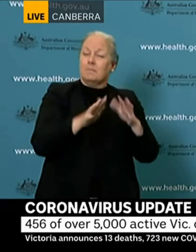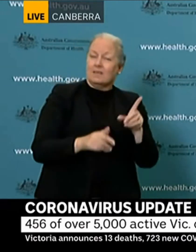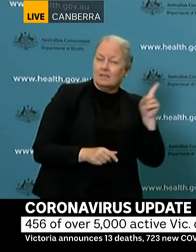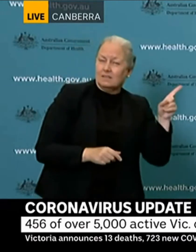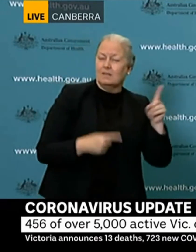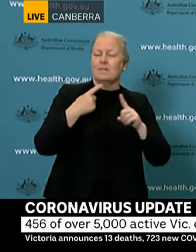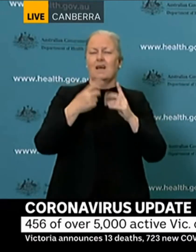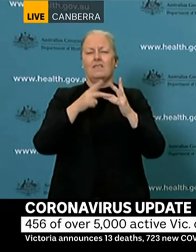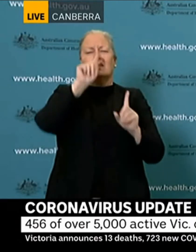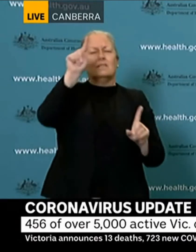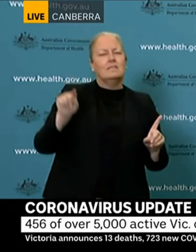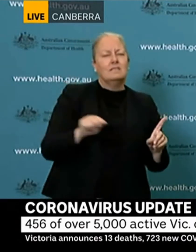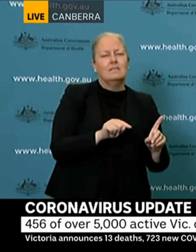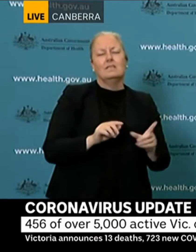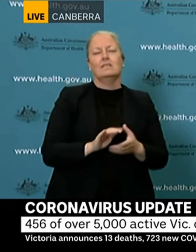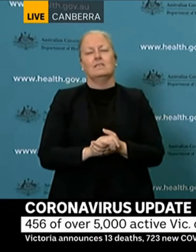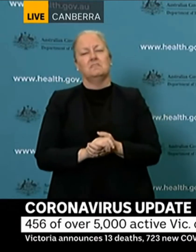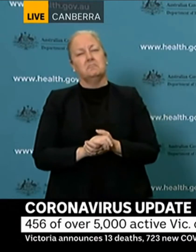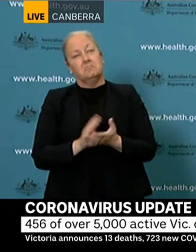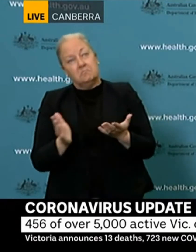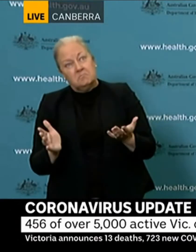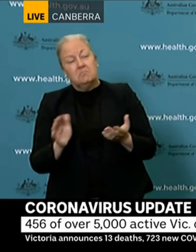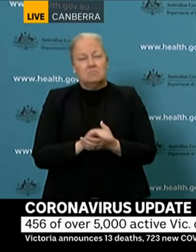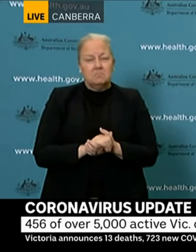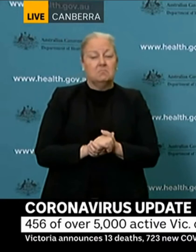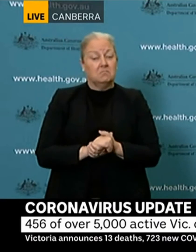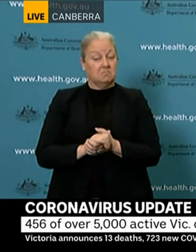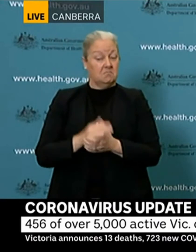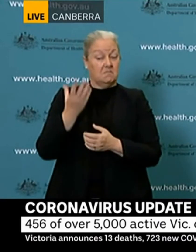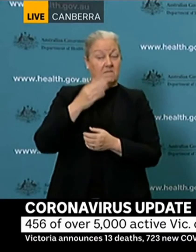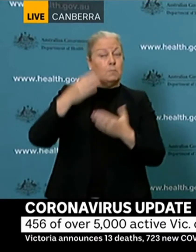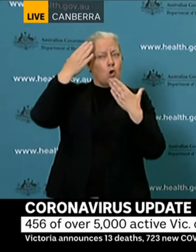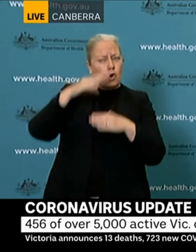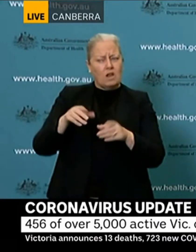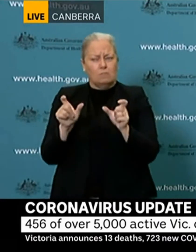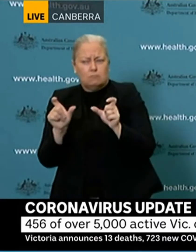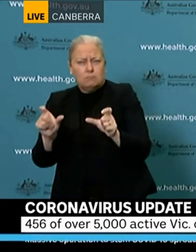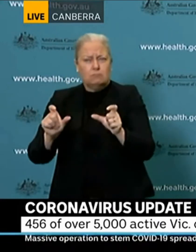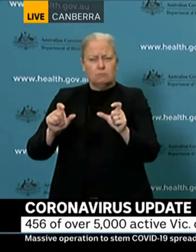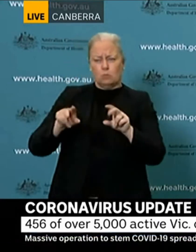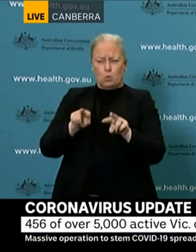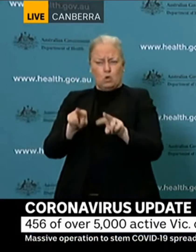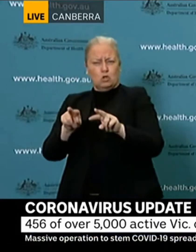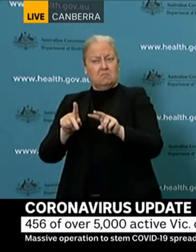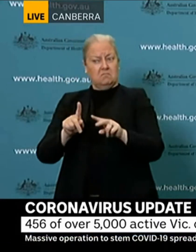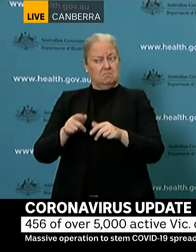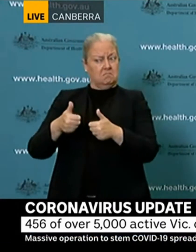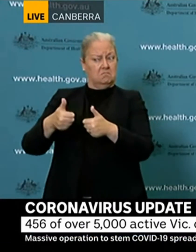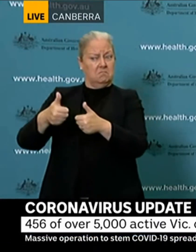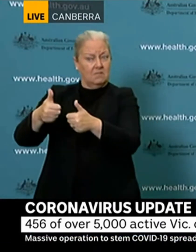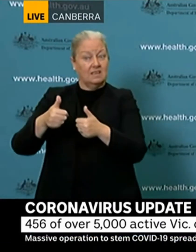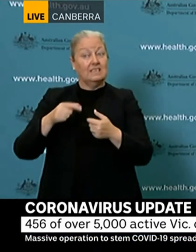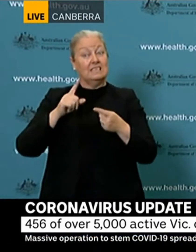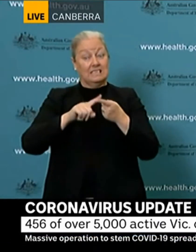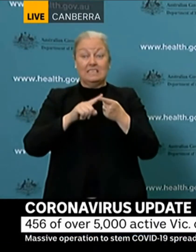Australia, and they've had very good approach to hotel quarantine since then. And so whilst they have continued to have cases